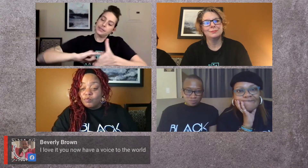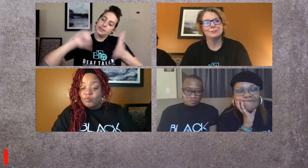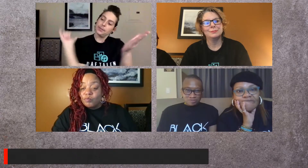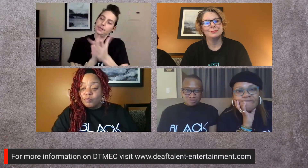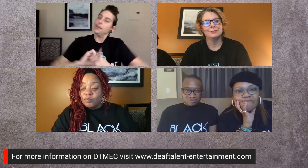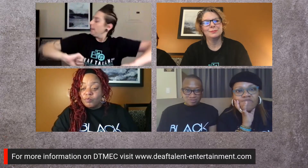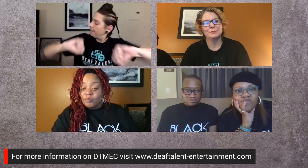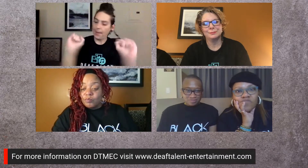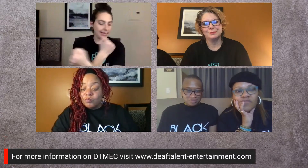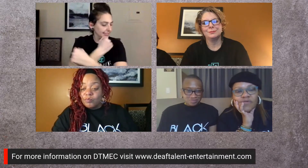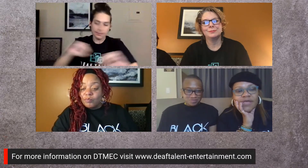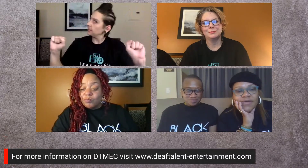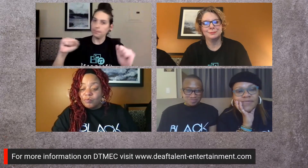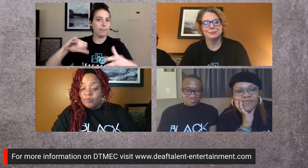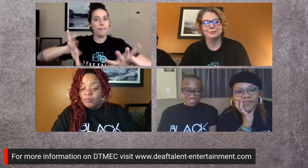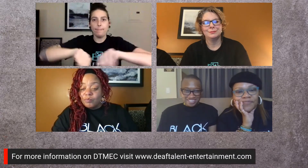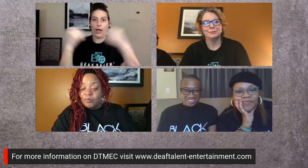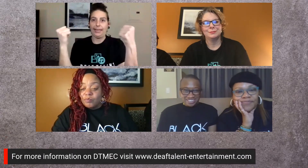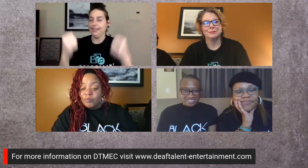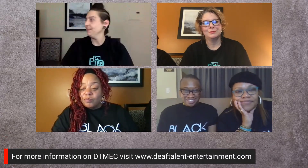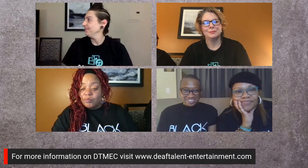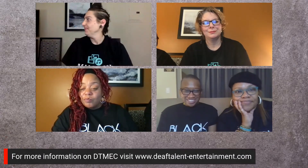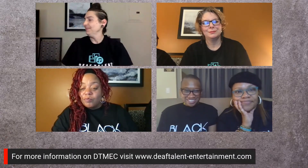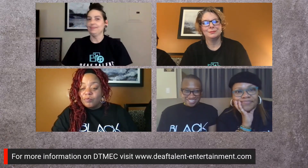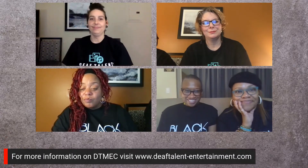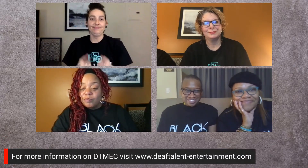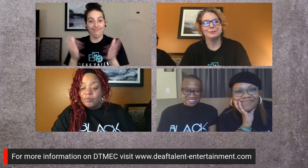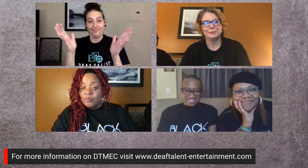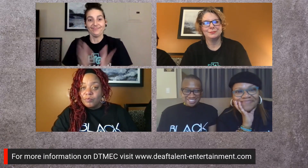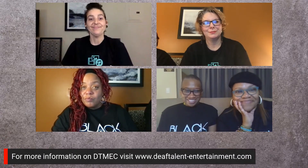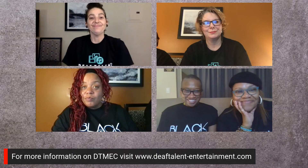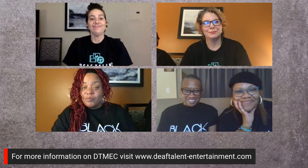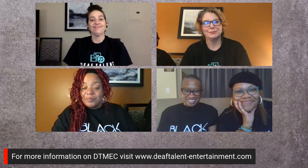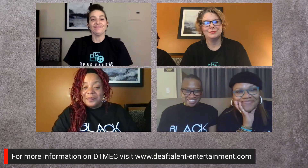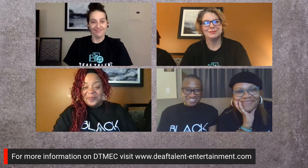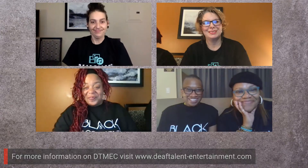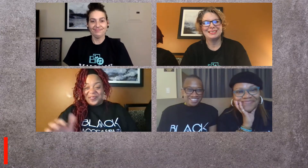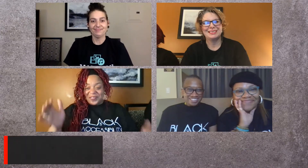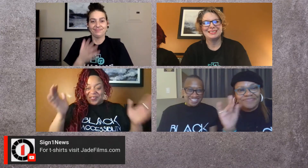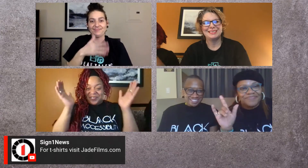it's unbreakable. It's impossible to break this.